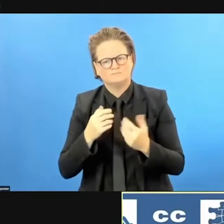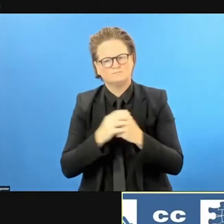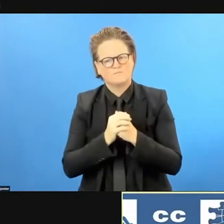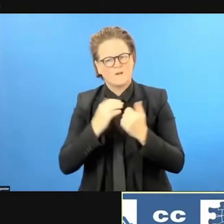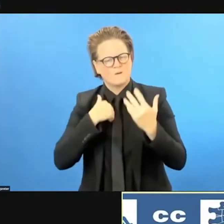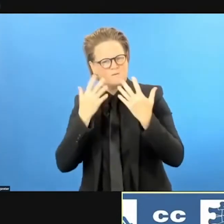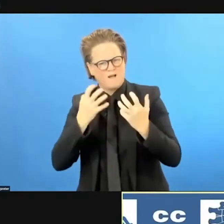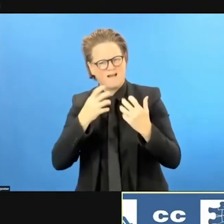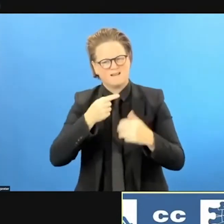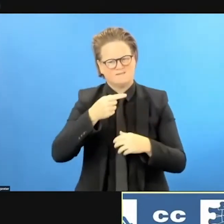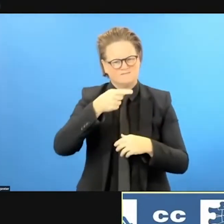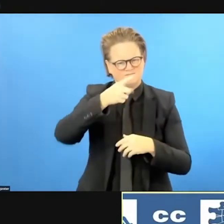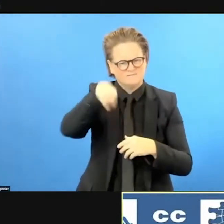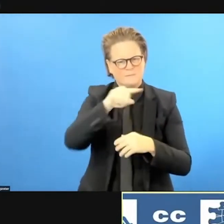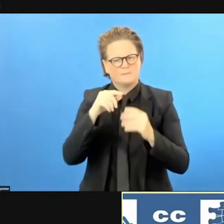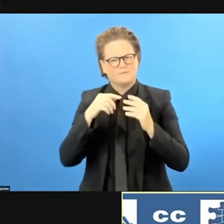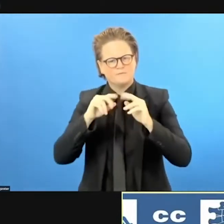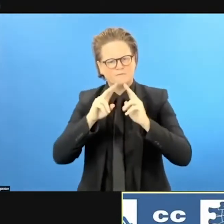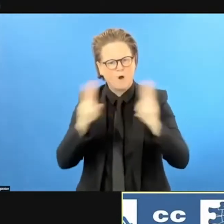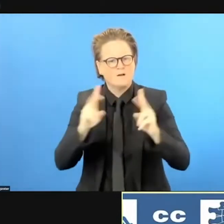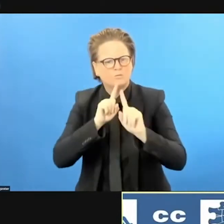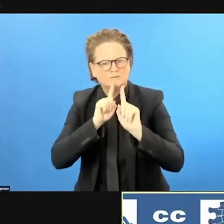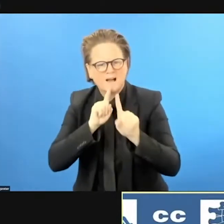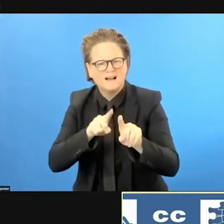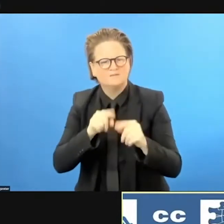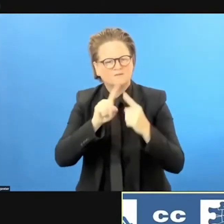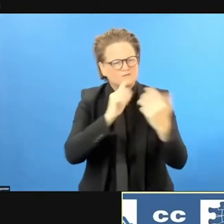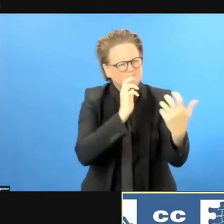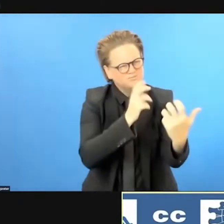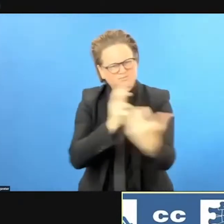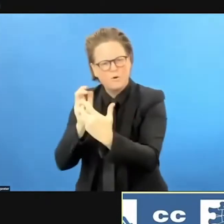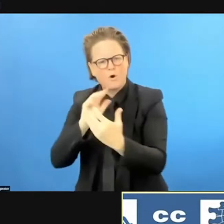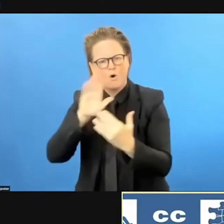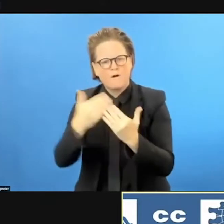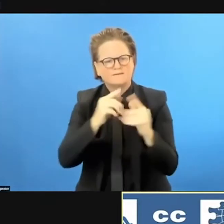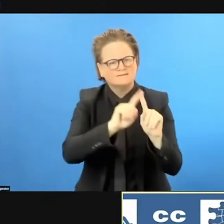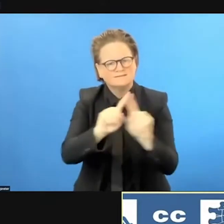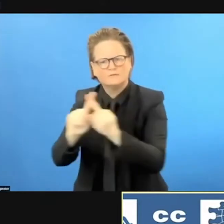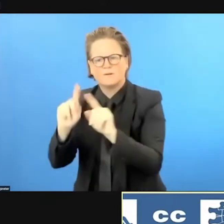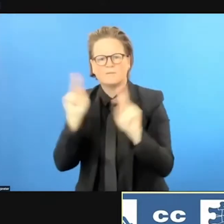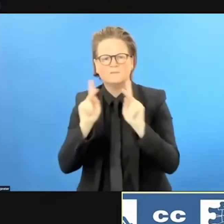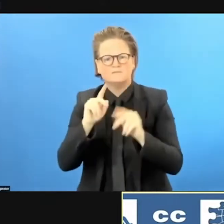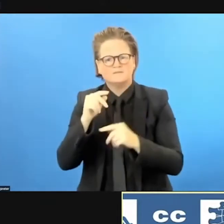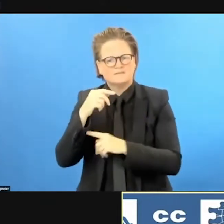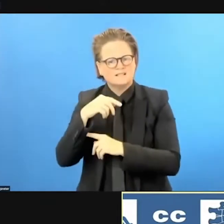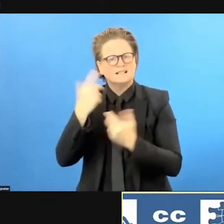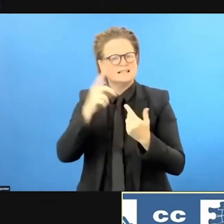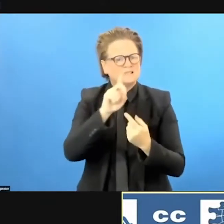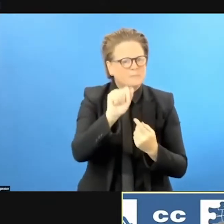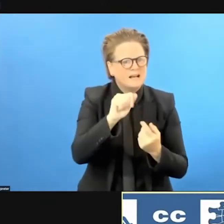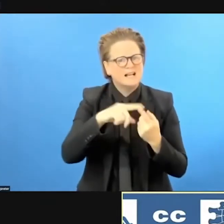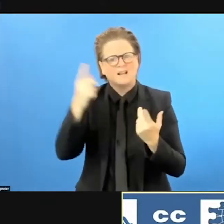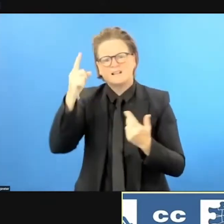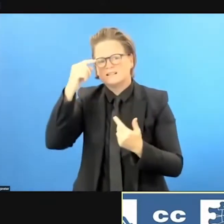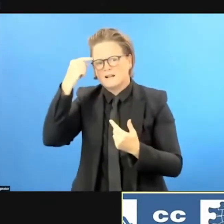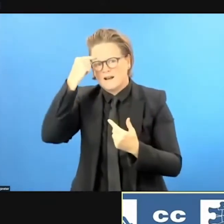are who identify as having intellectual or developmental disabilities and may need a specific kind